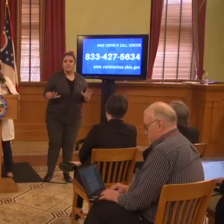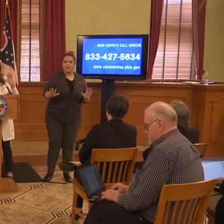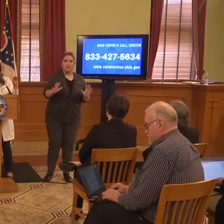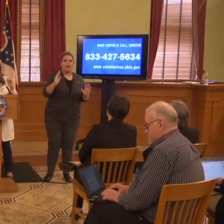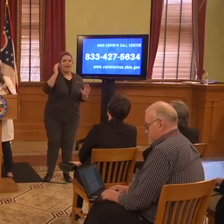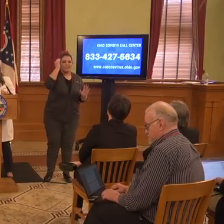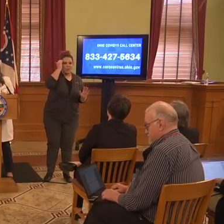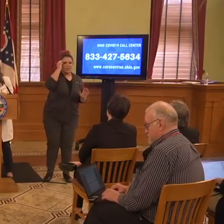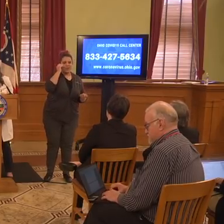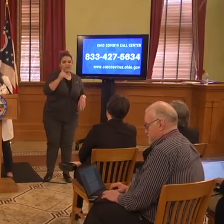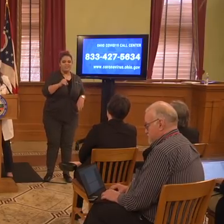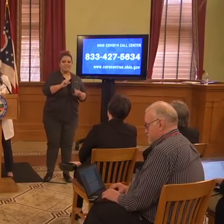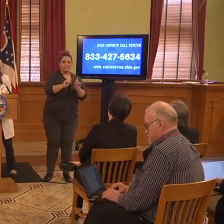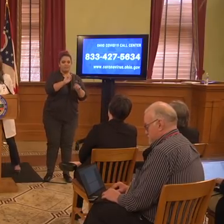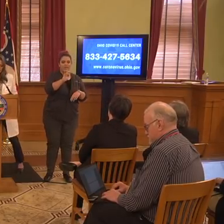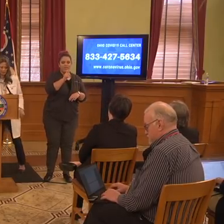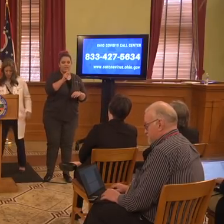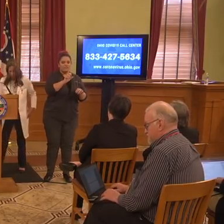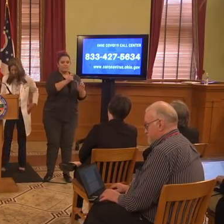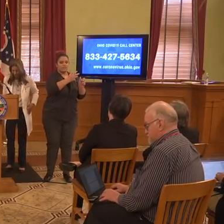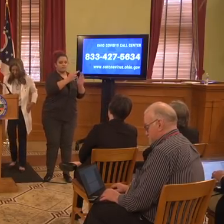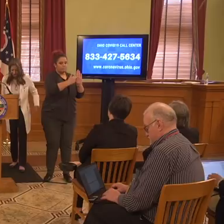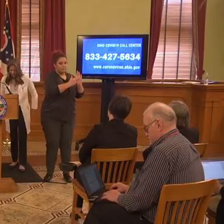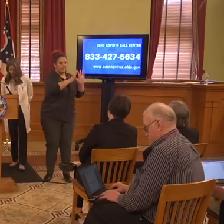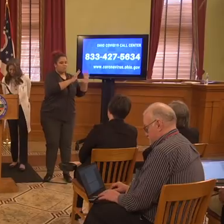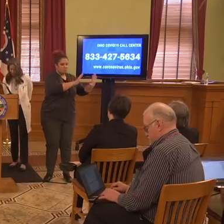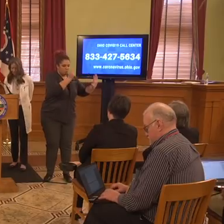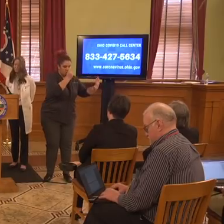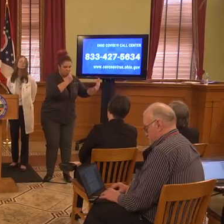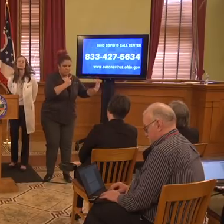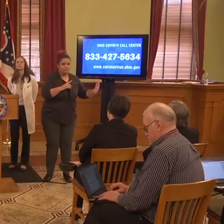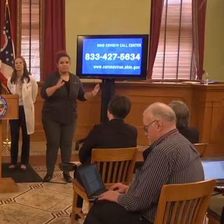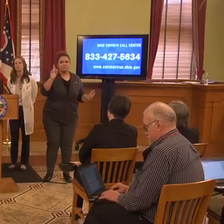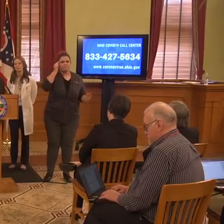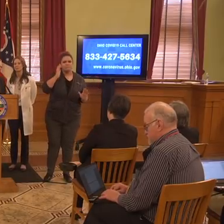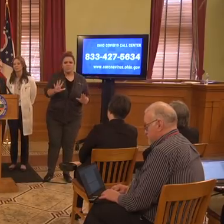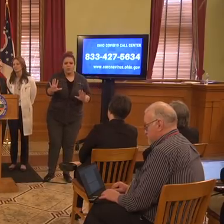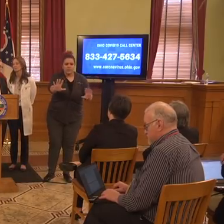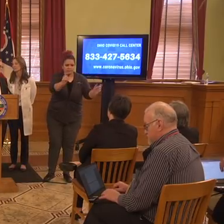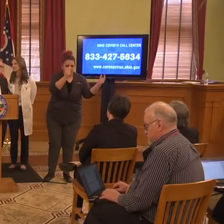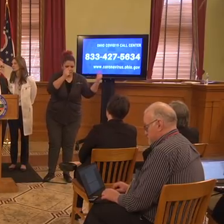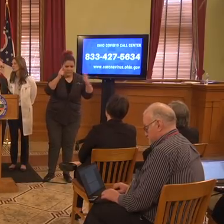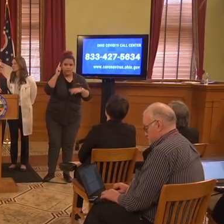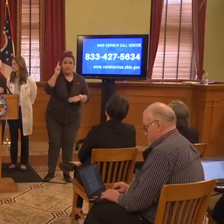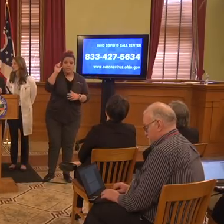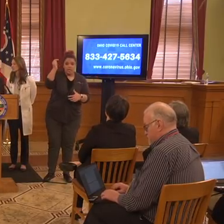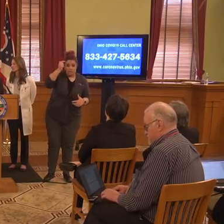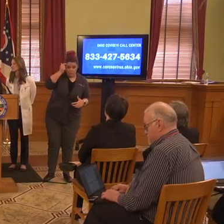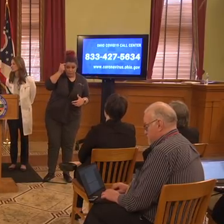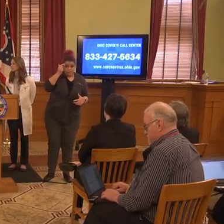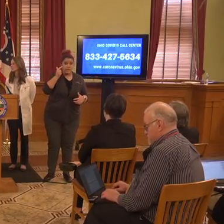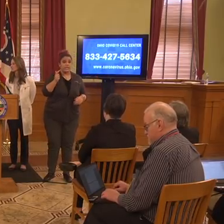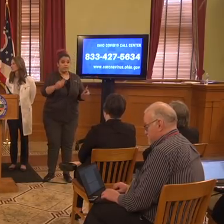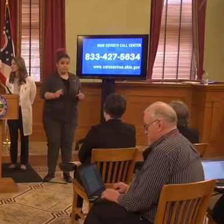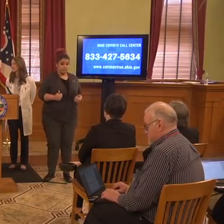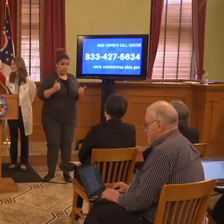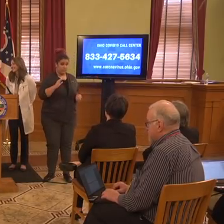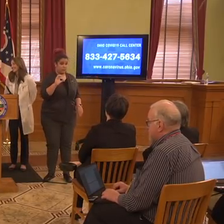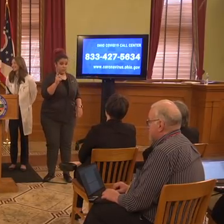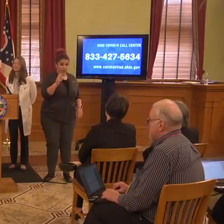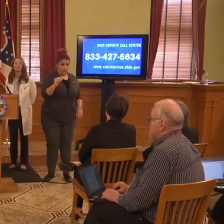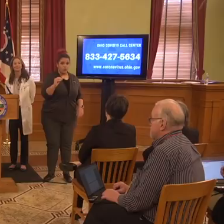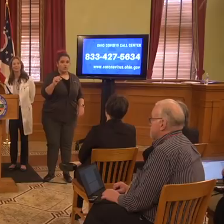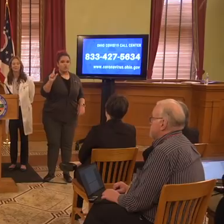but there'll be folks who can spell that out for you. Government and the citizens of Ohio, we all have to have the attitude,